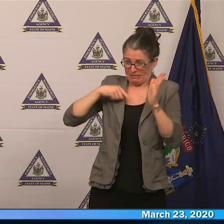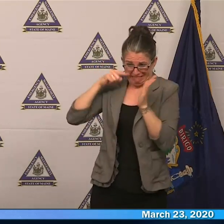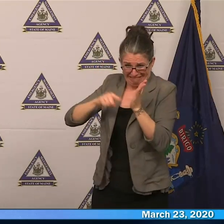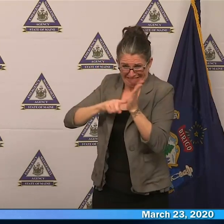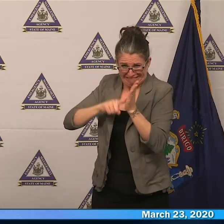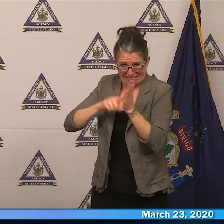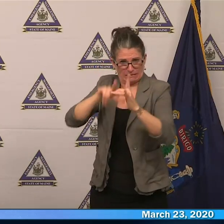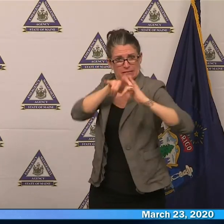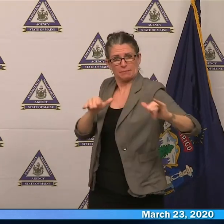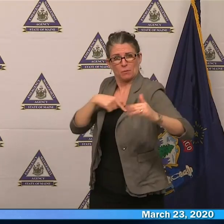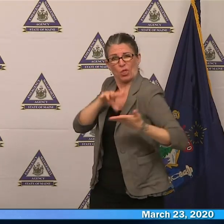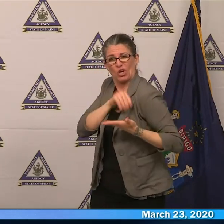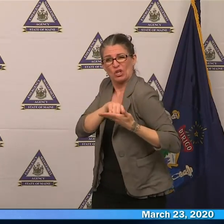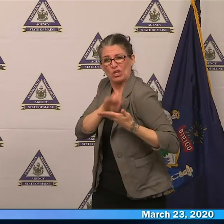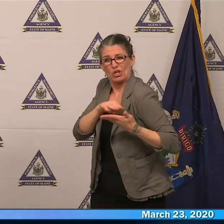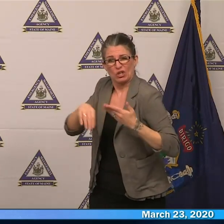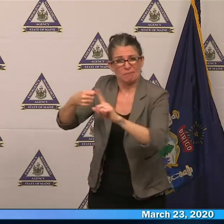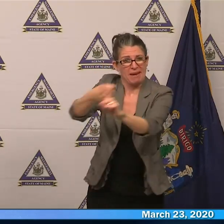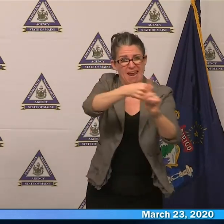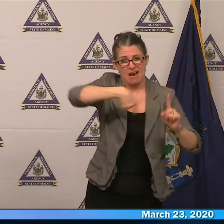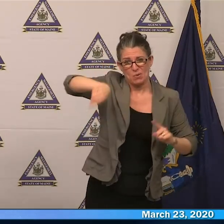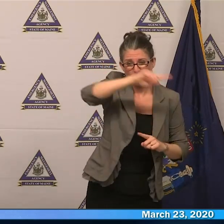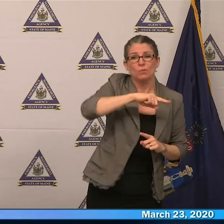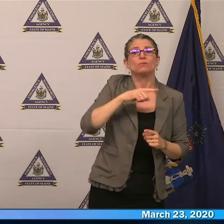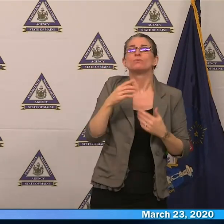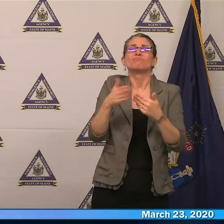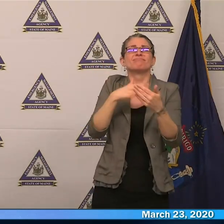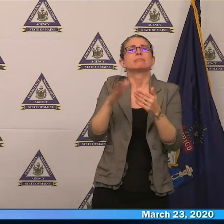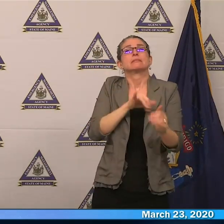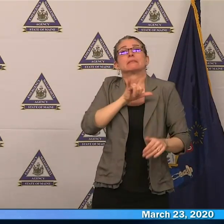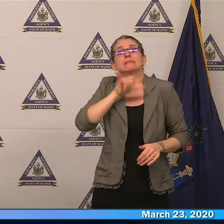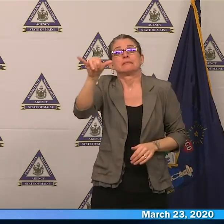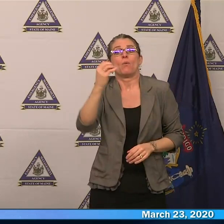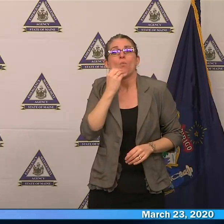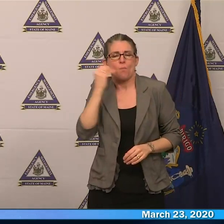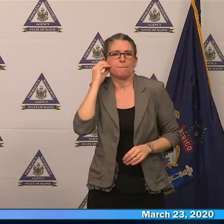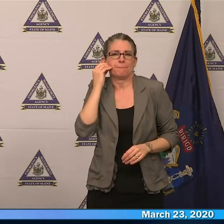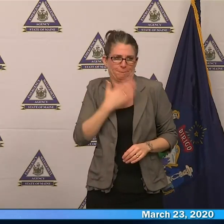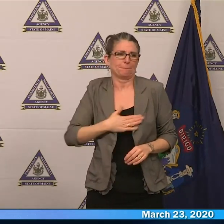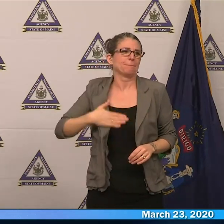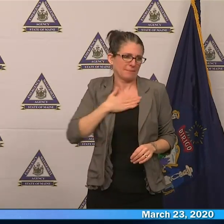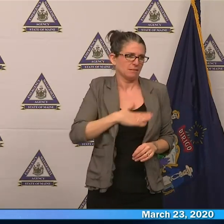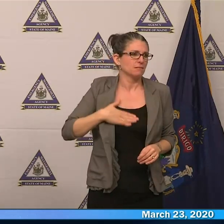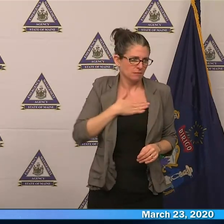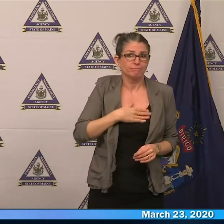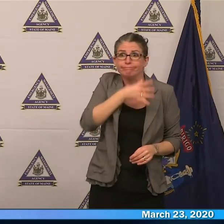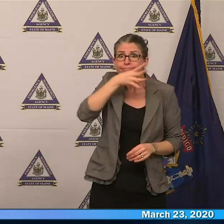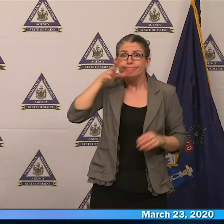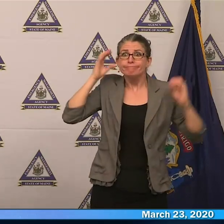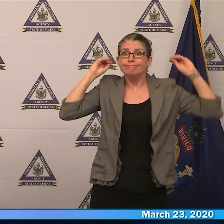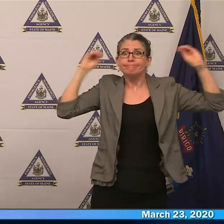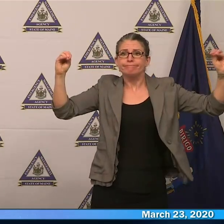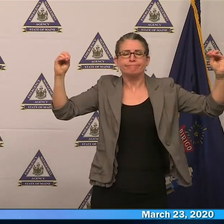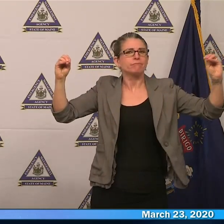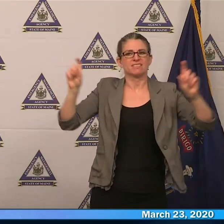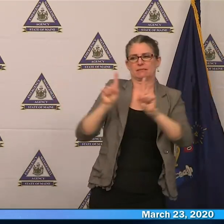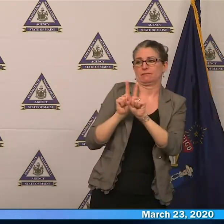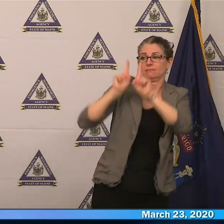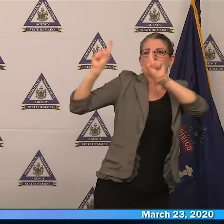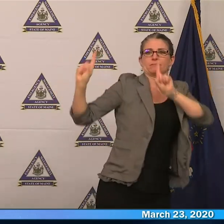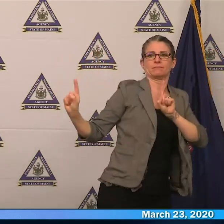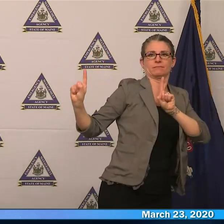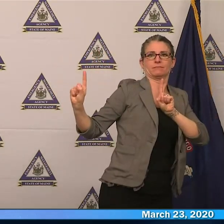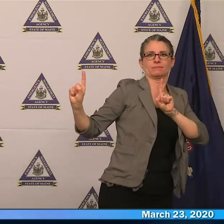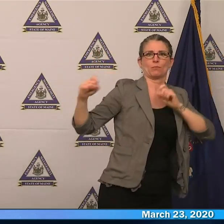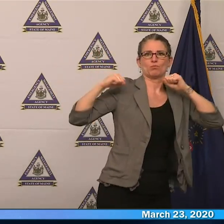it's likely there. And I ask you to live your life in such a fashion as if it were already there, to introduce